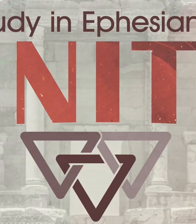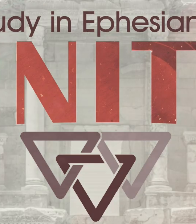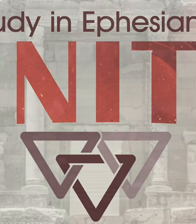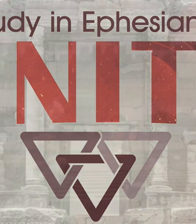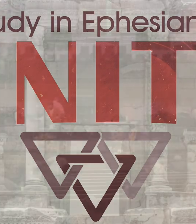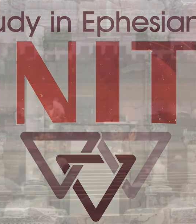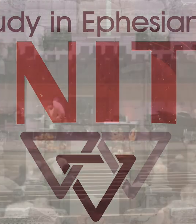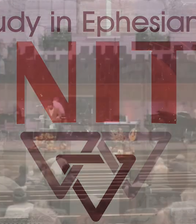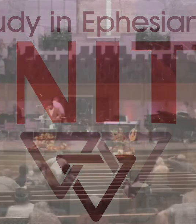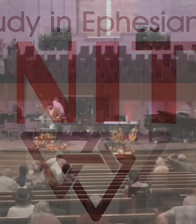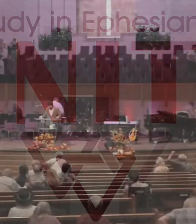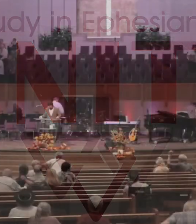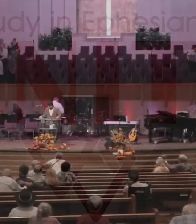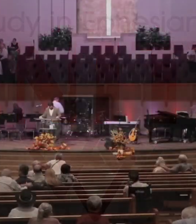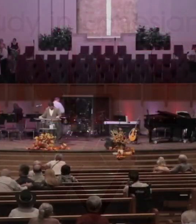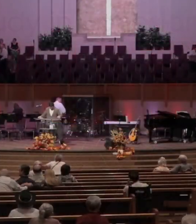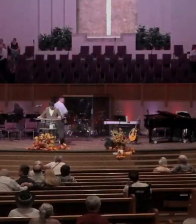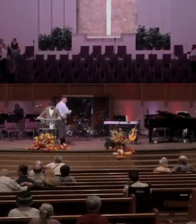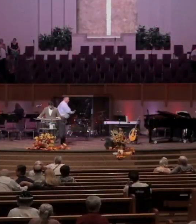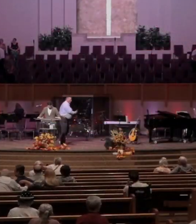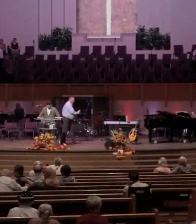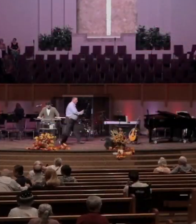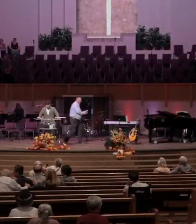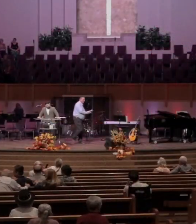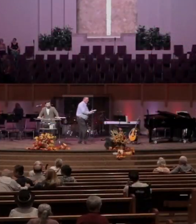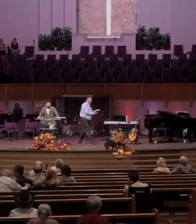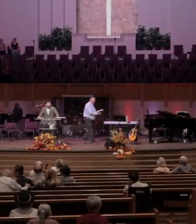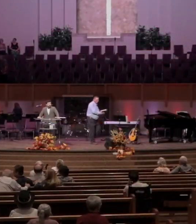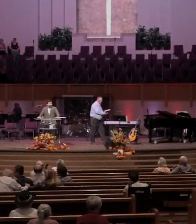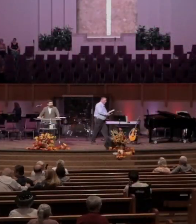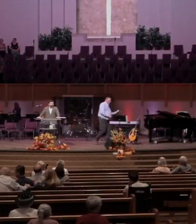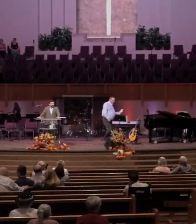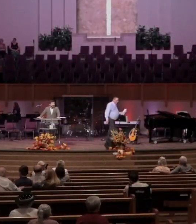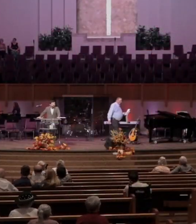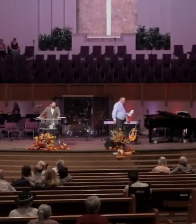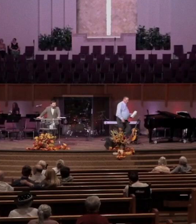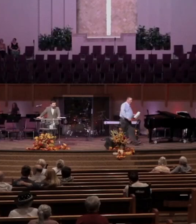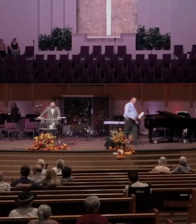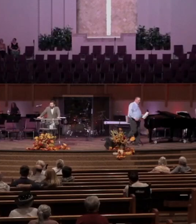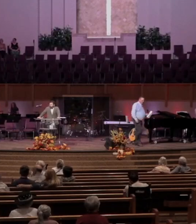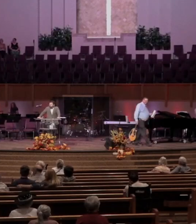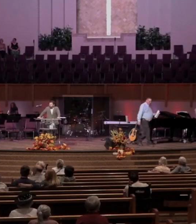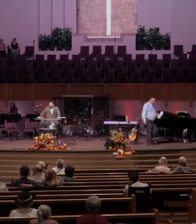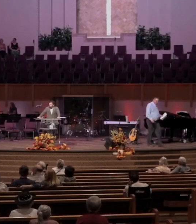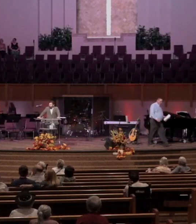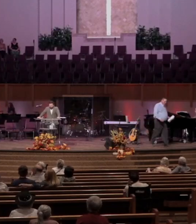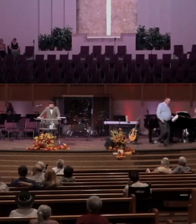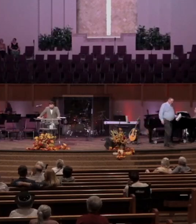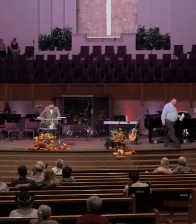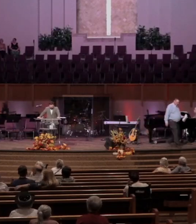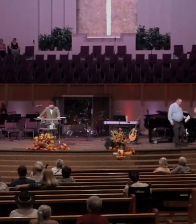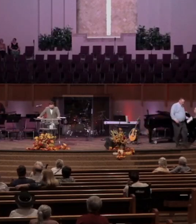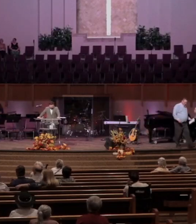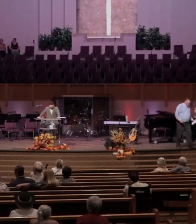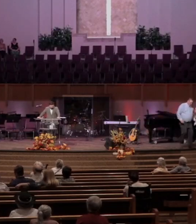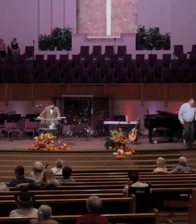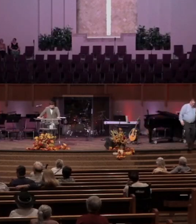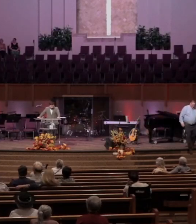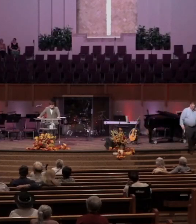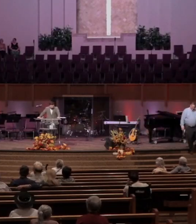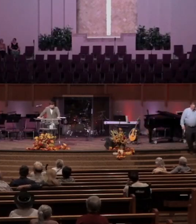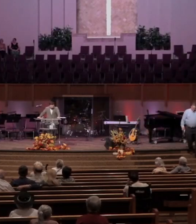Good to see you this morning, church family, and I'm going to do my best. I've got a couple waters up here just because we've got